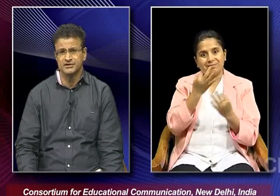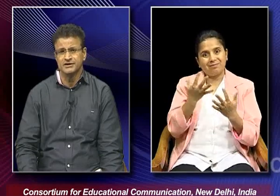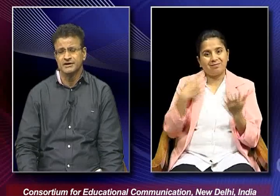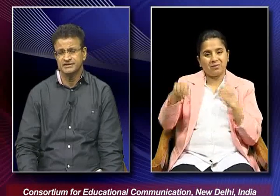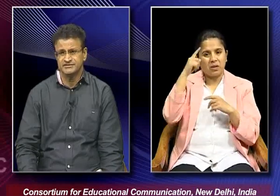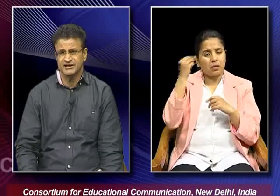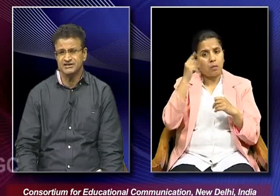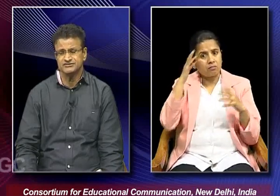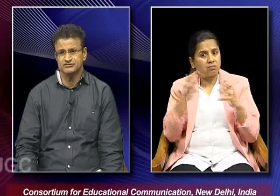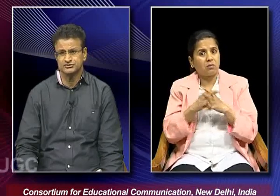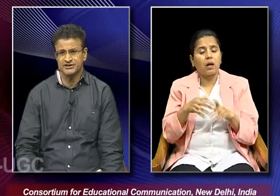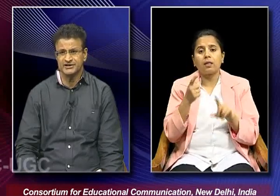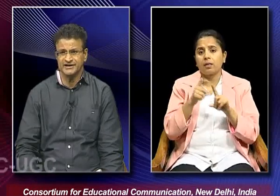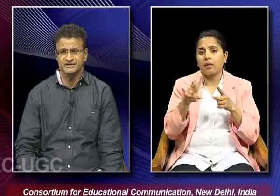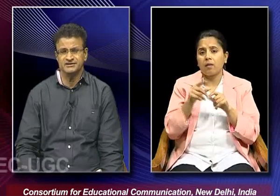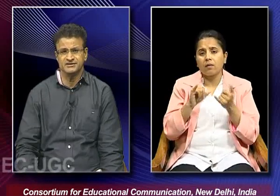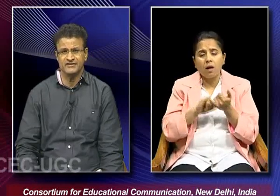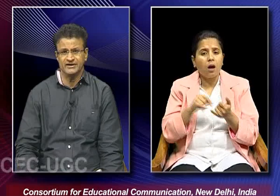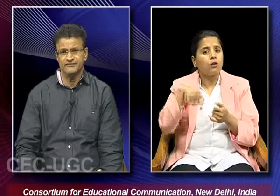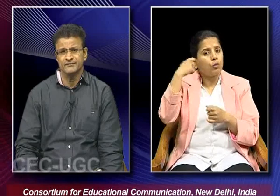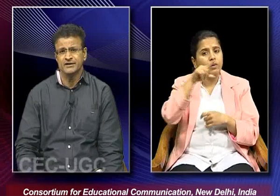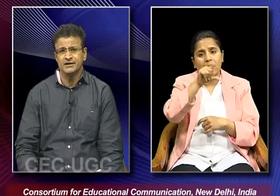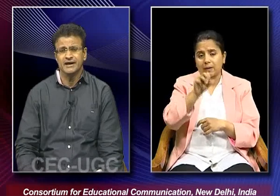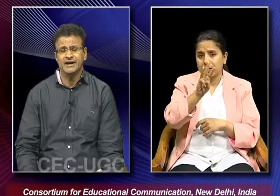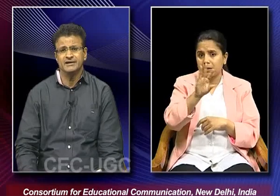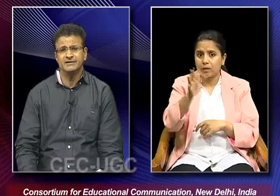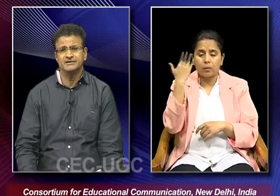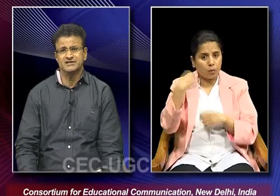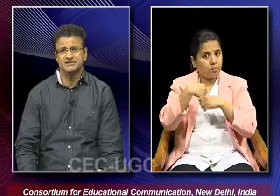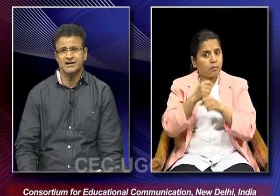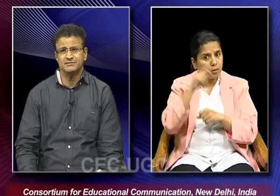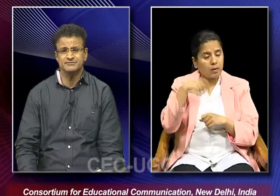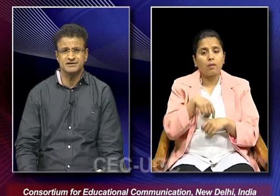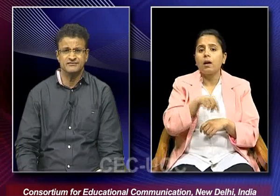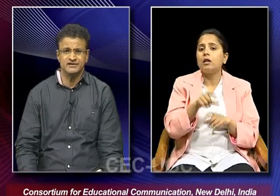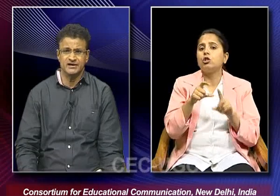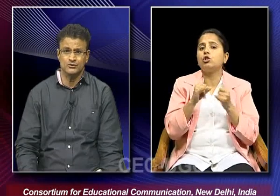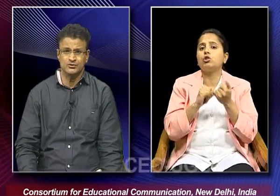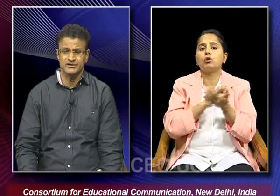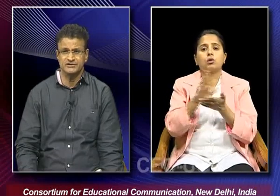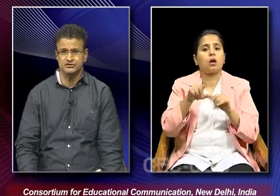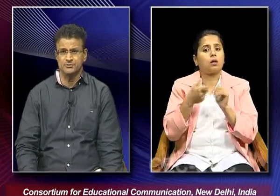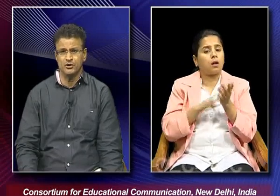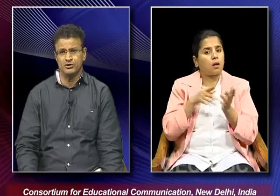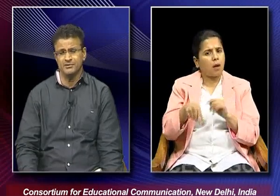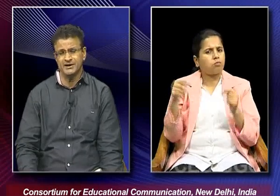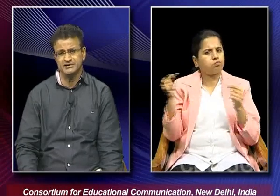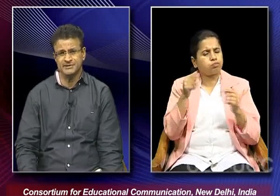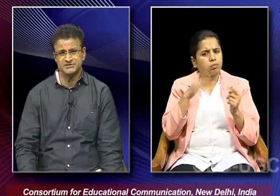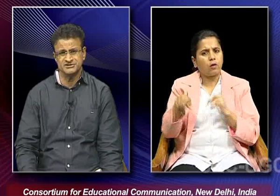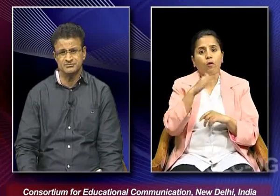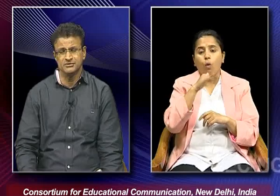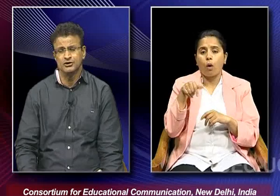frustration in Devdas, which was made in 1935. And Shantaram himself, he argued that he was appalled by